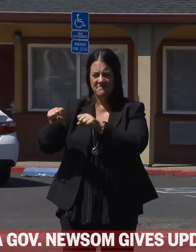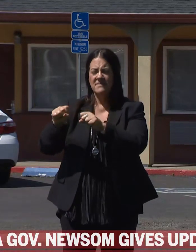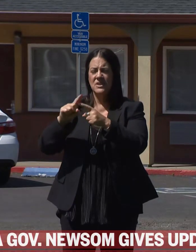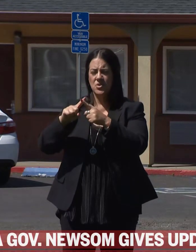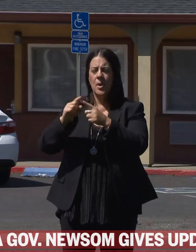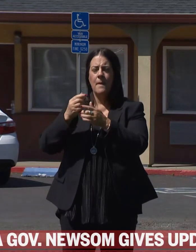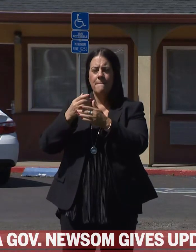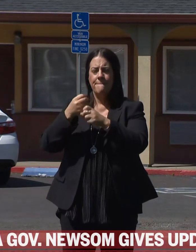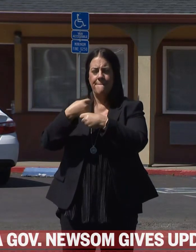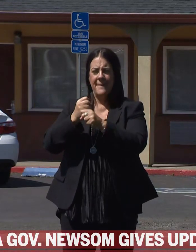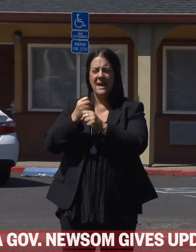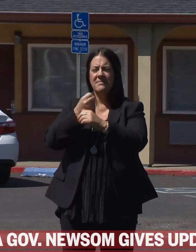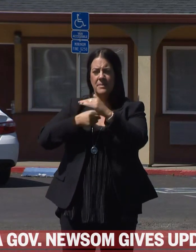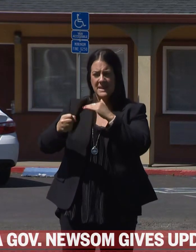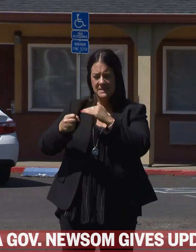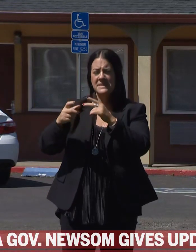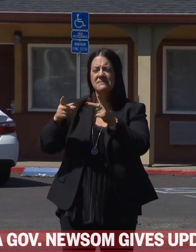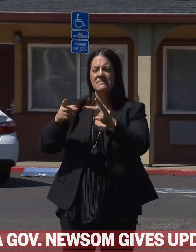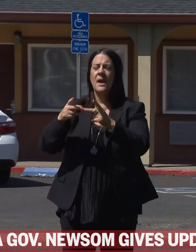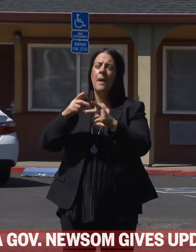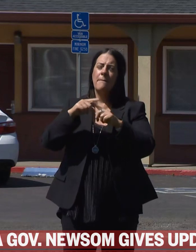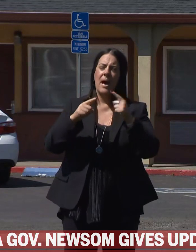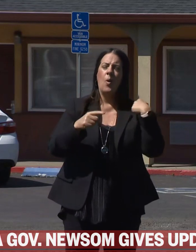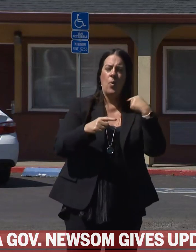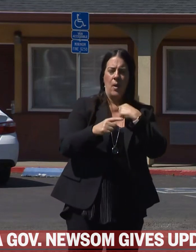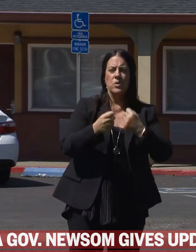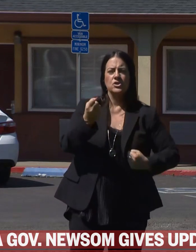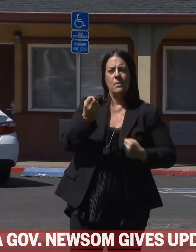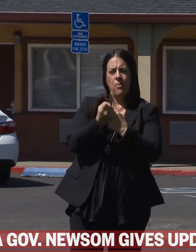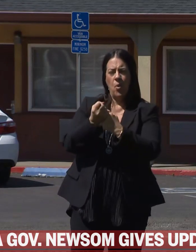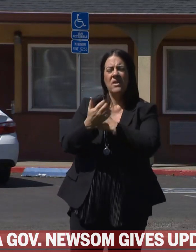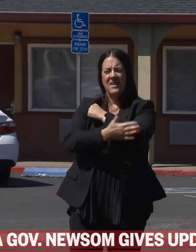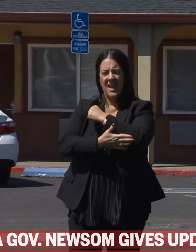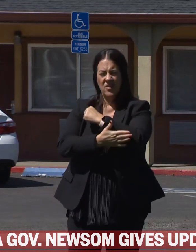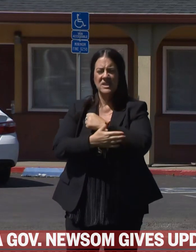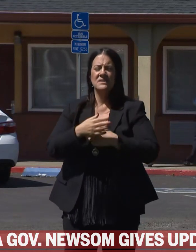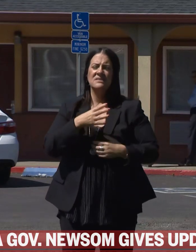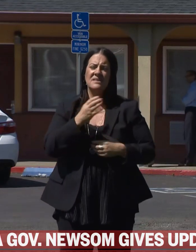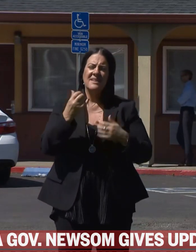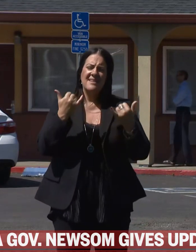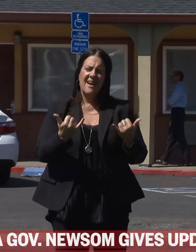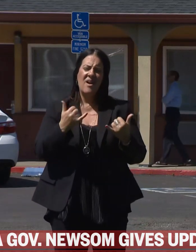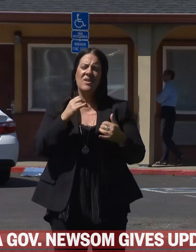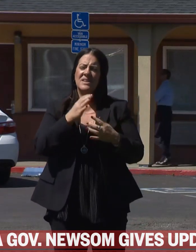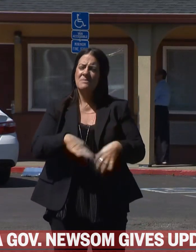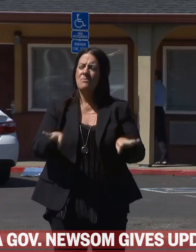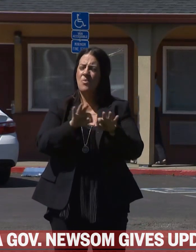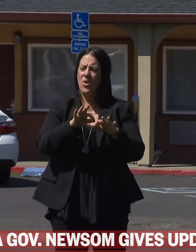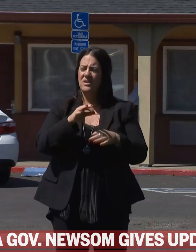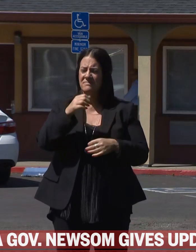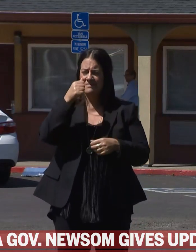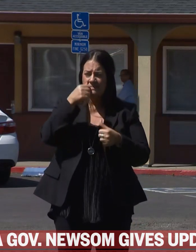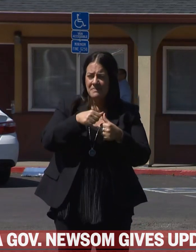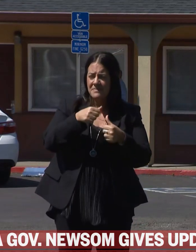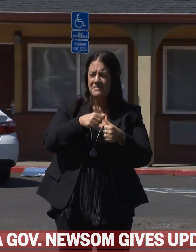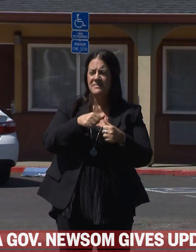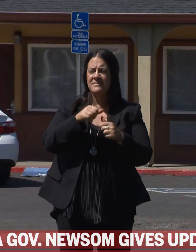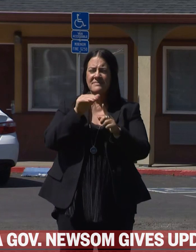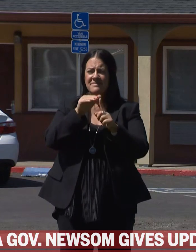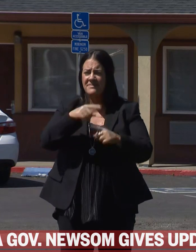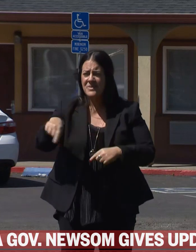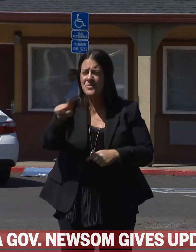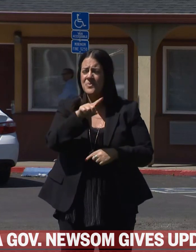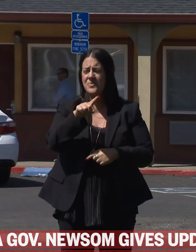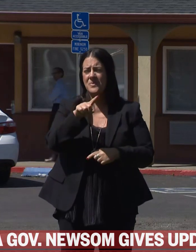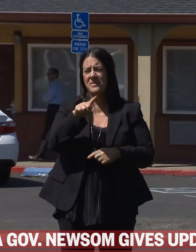the county stress, the city stress, as it relates to resources. And that's why it's important that I remind